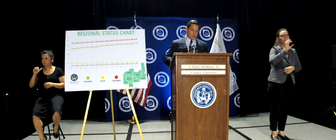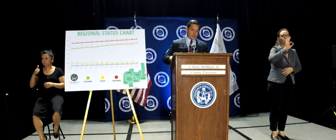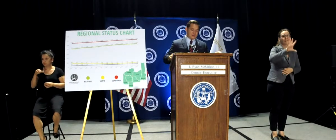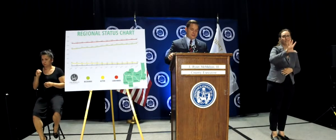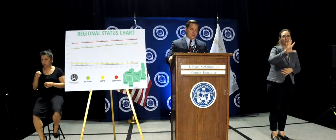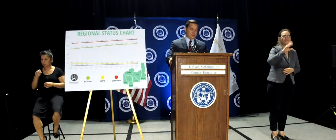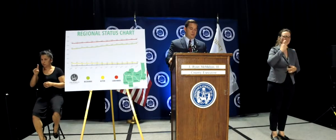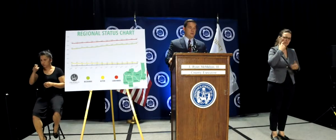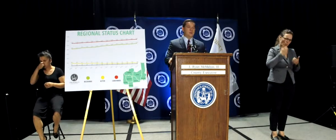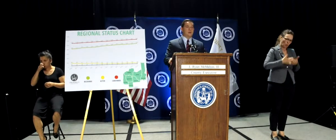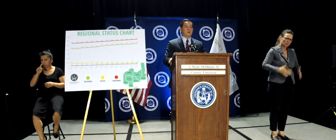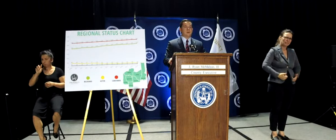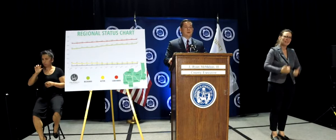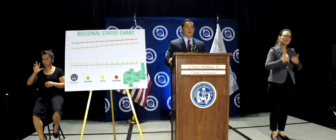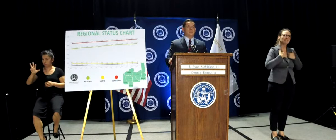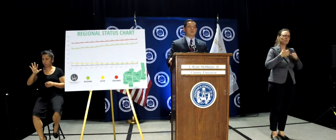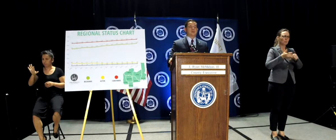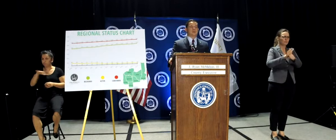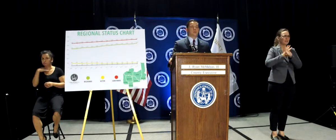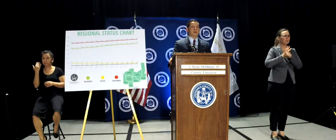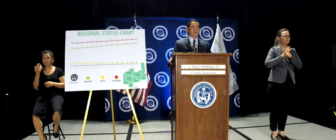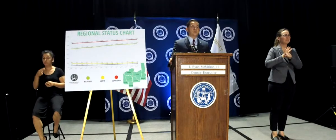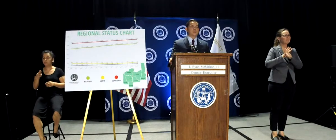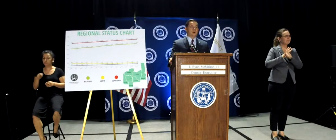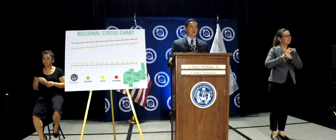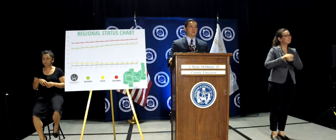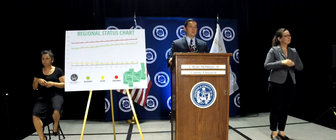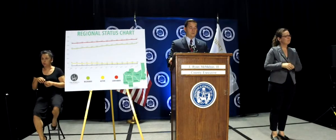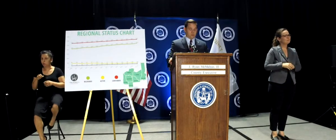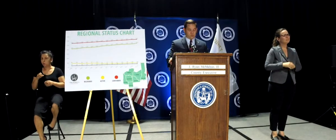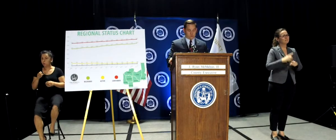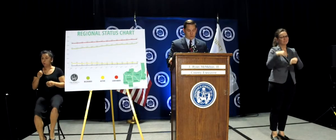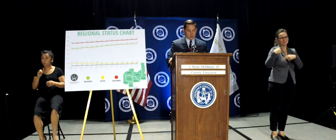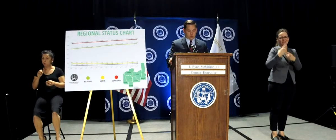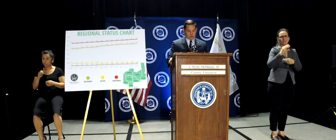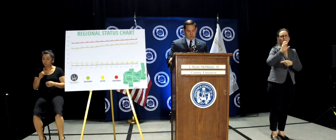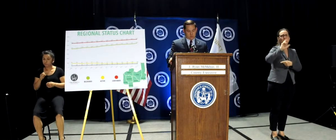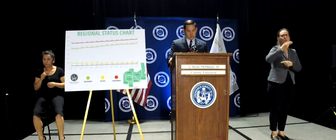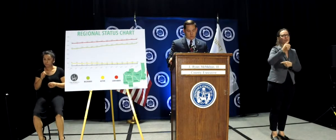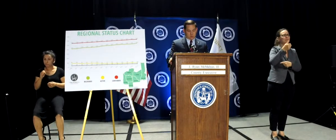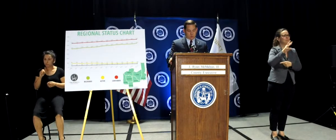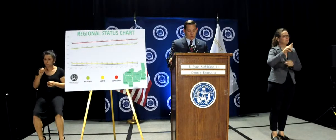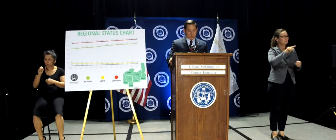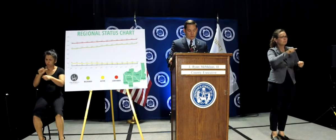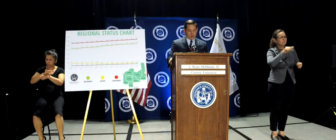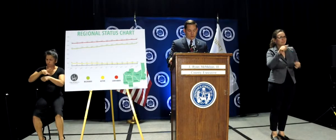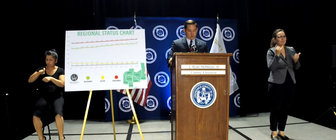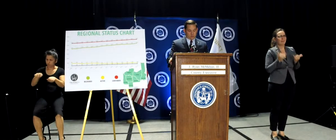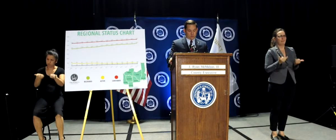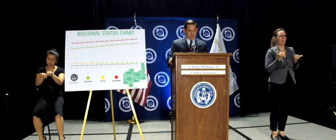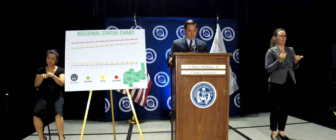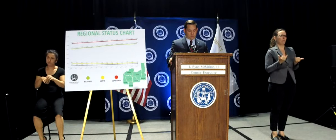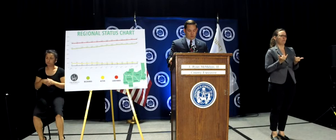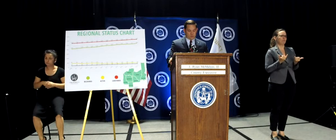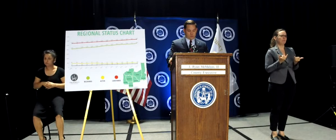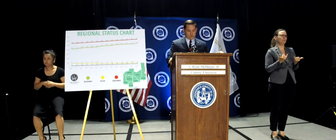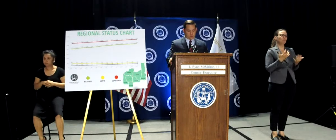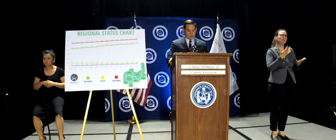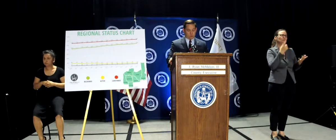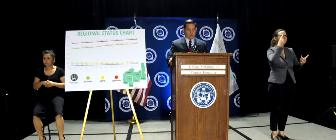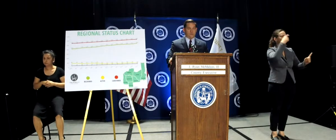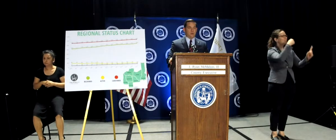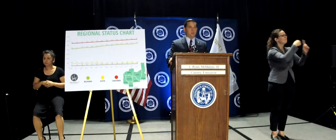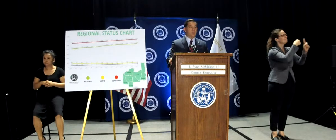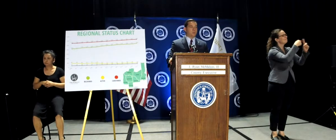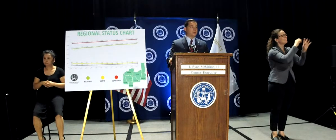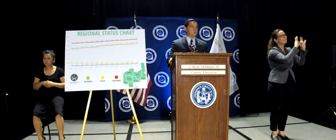to COVID-19 since this pandemic started. So certainly want to think of this